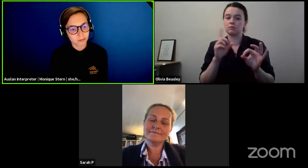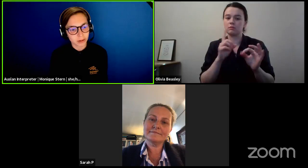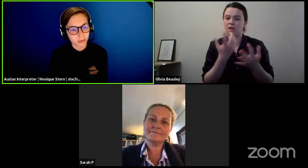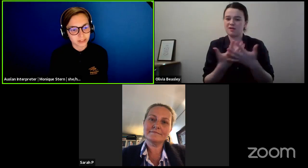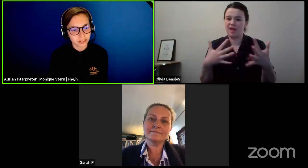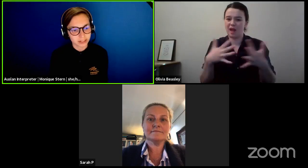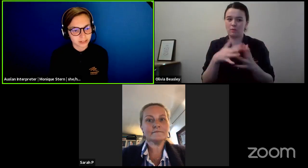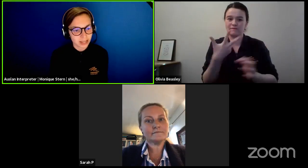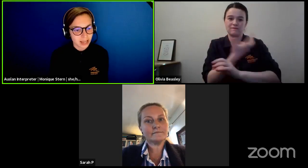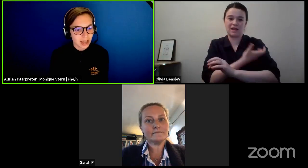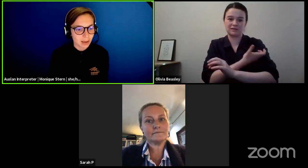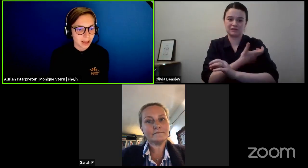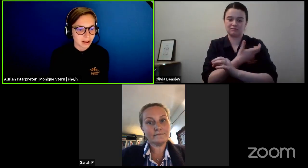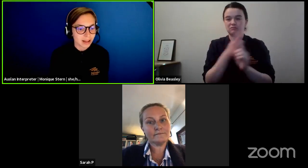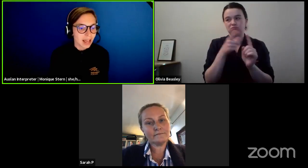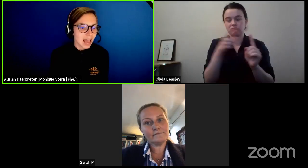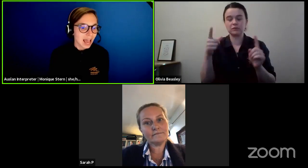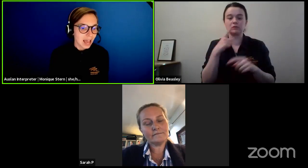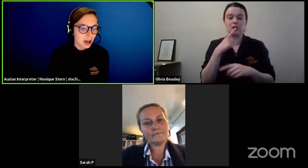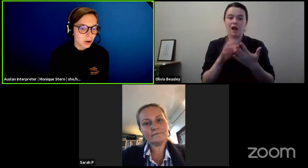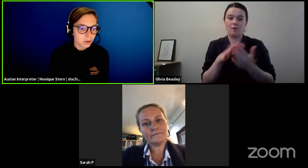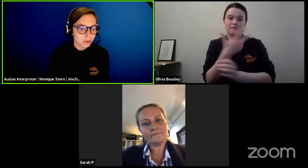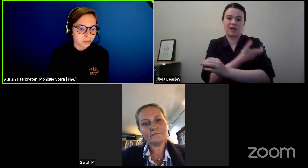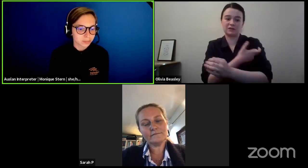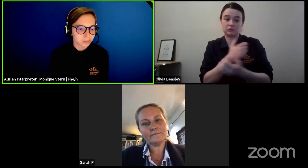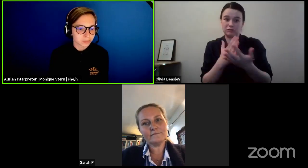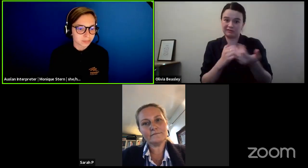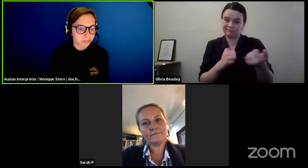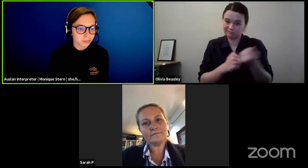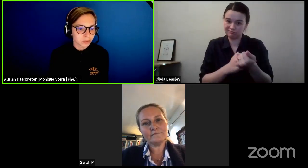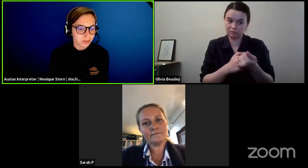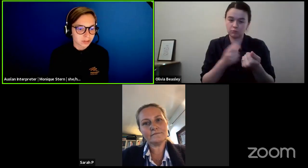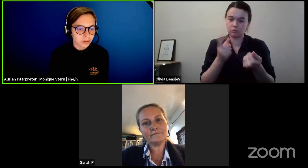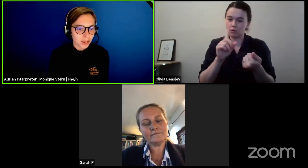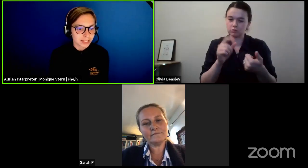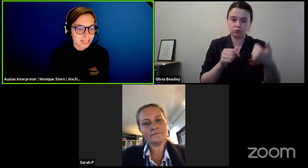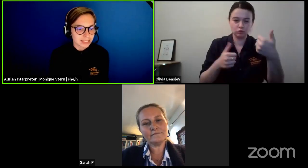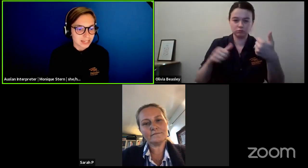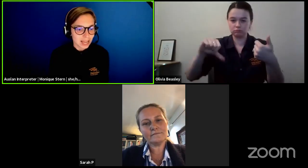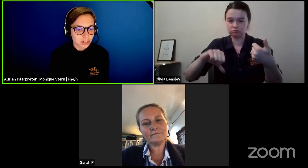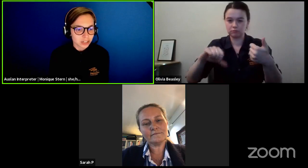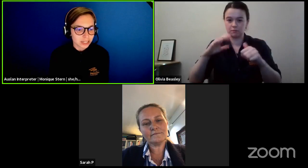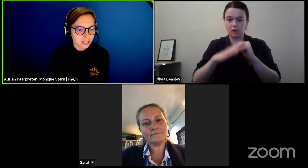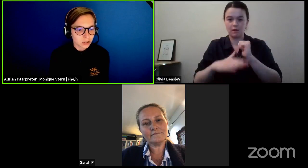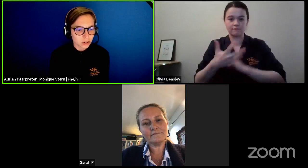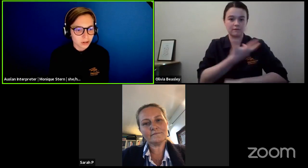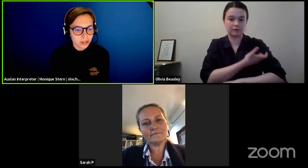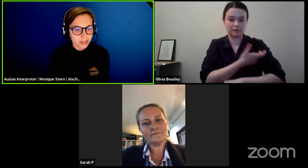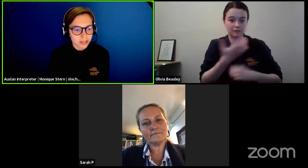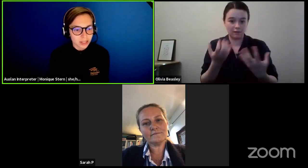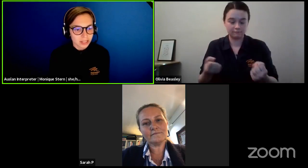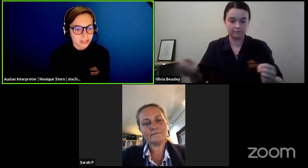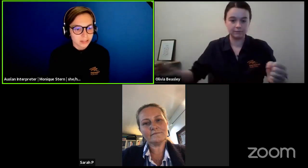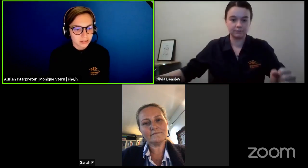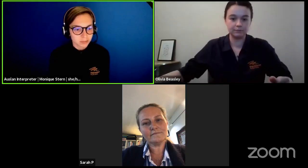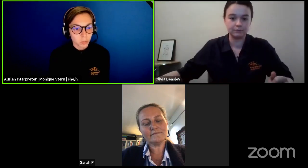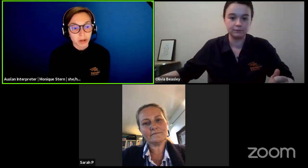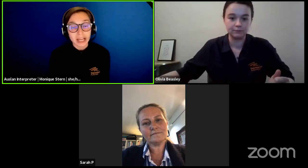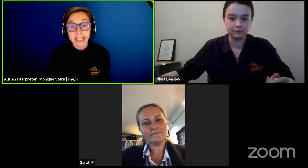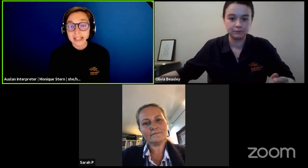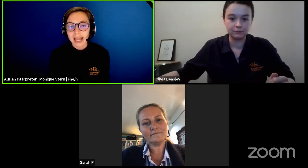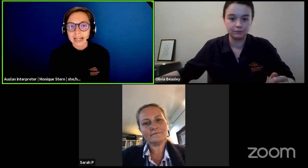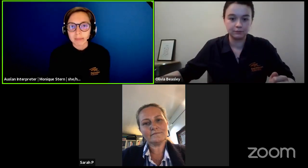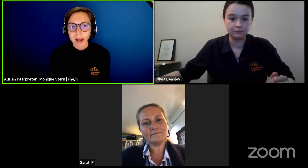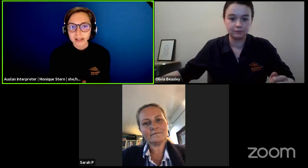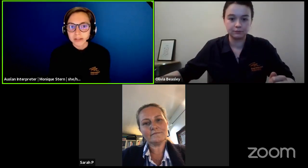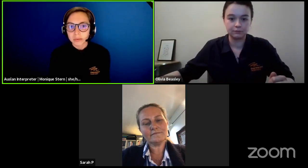So we have one question about how vaccines can actually,